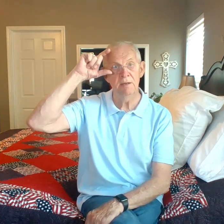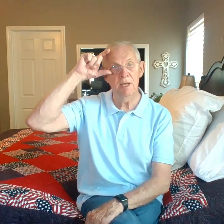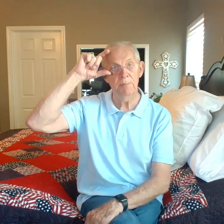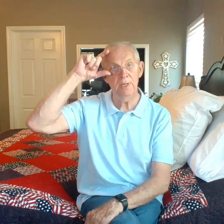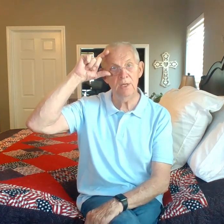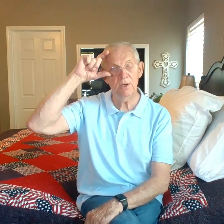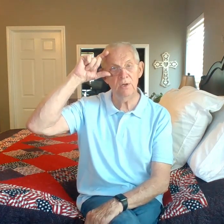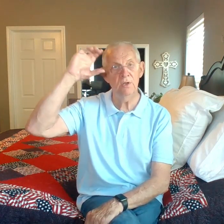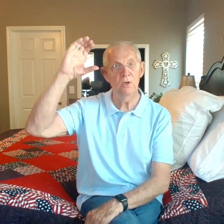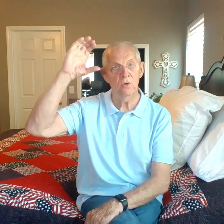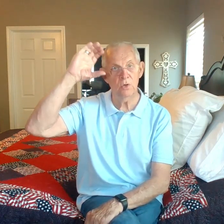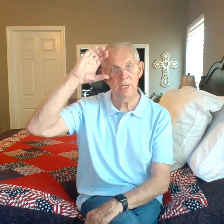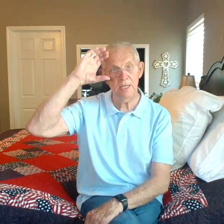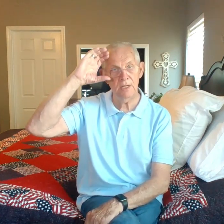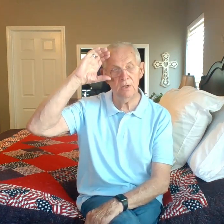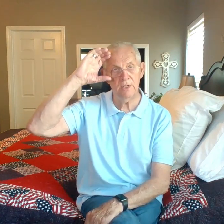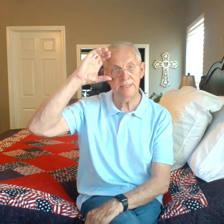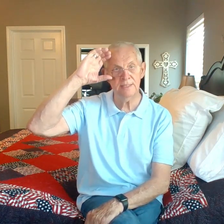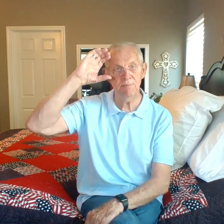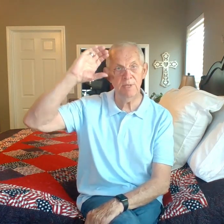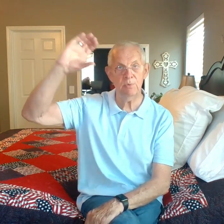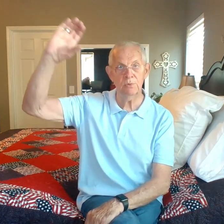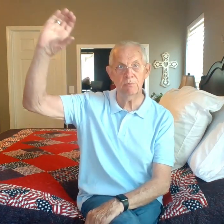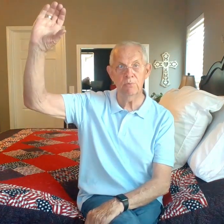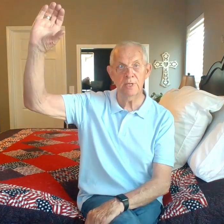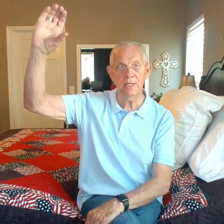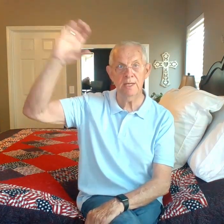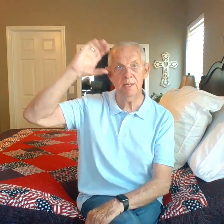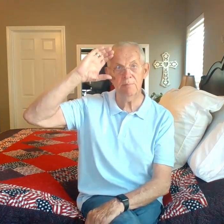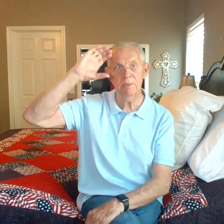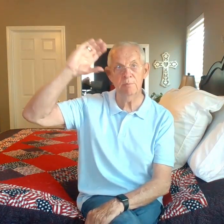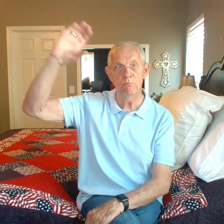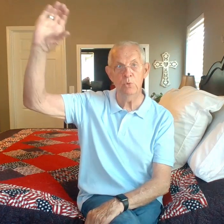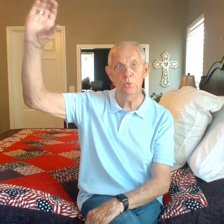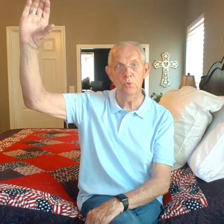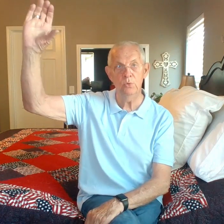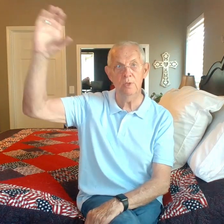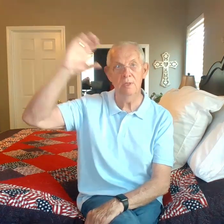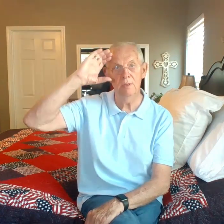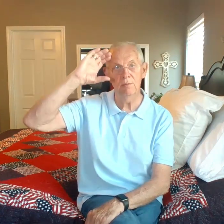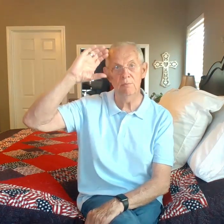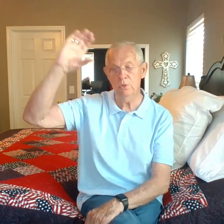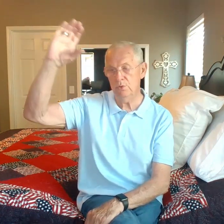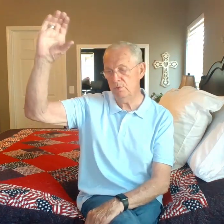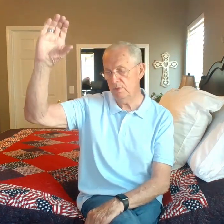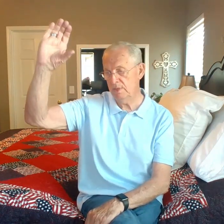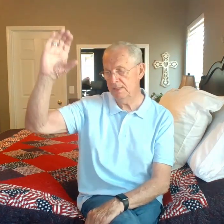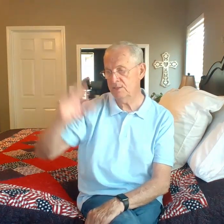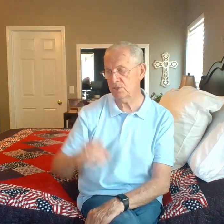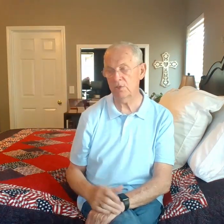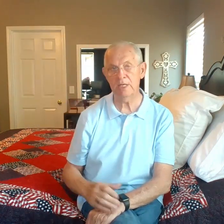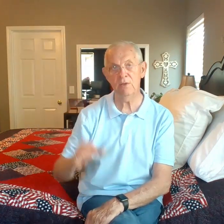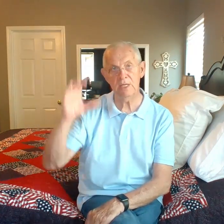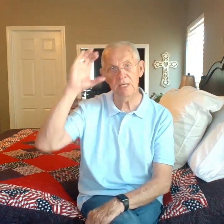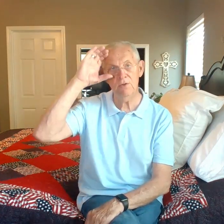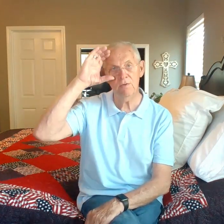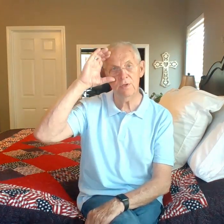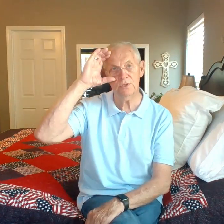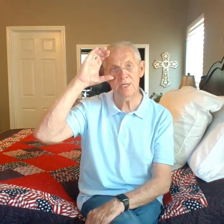Up here or here, and some people bring it up. Moon. So either of those